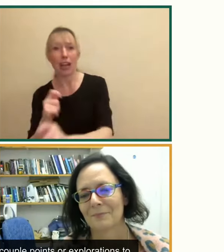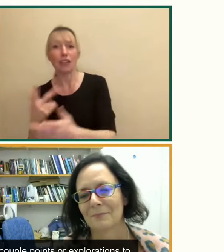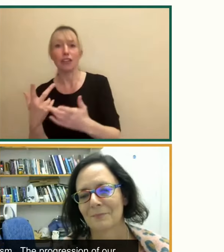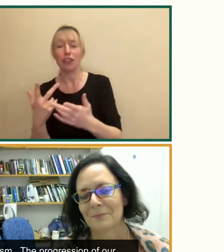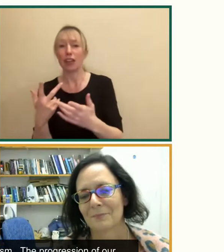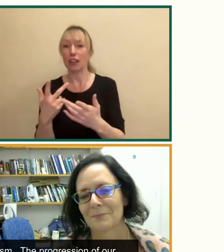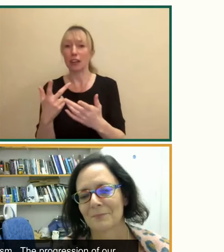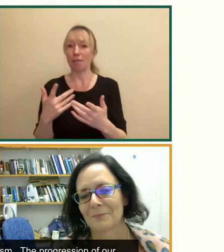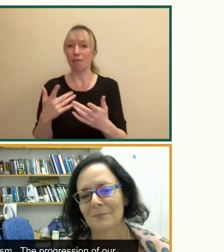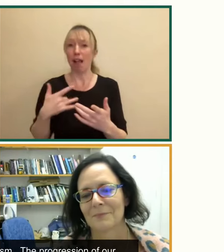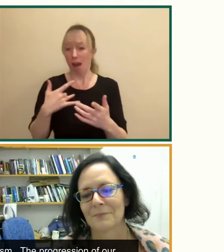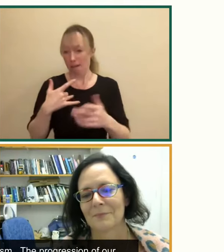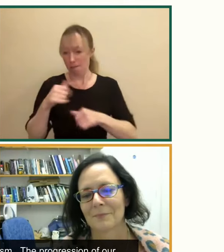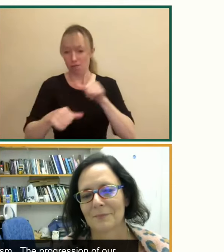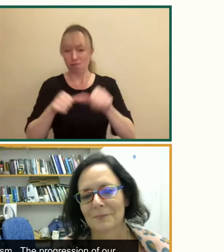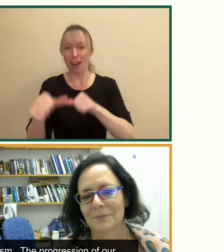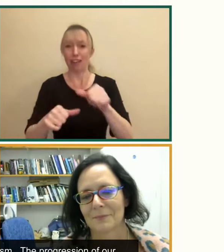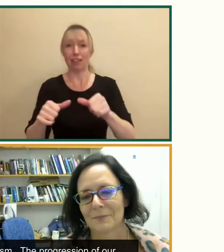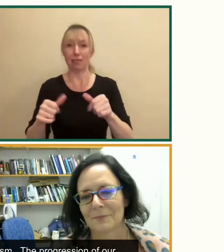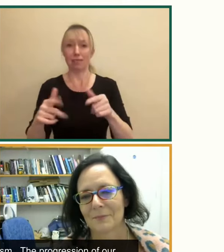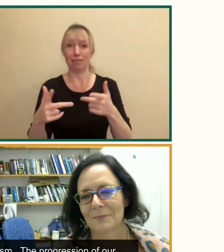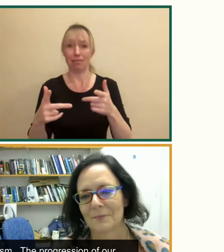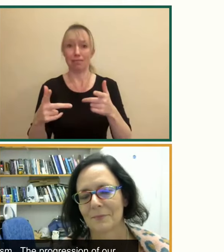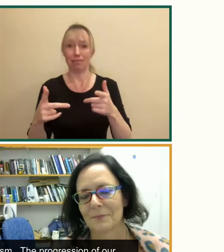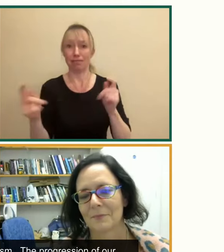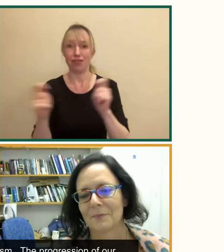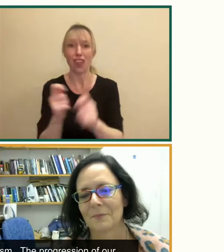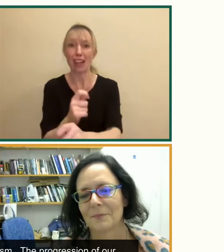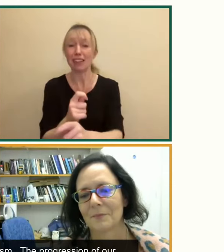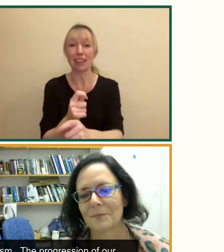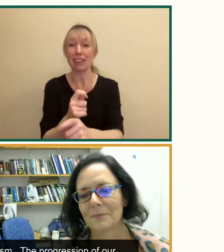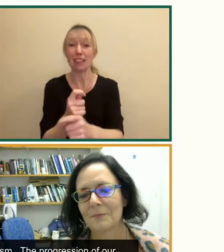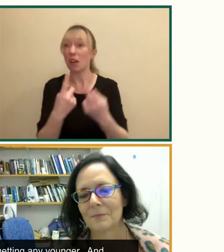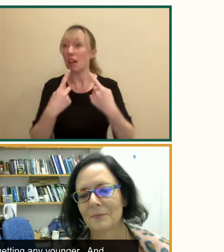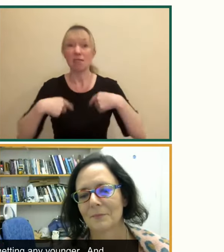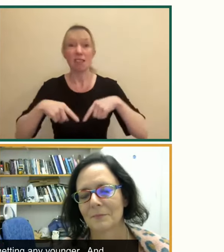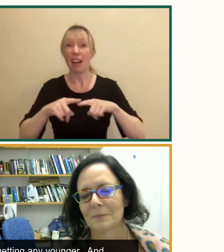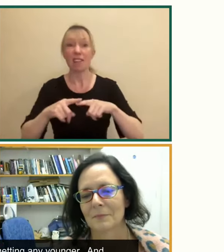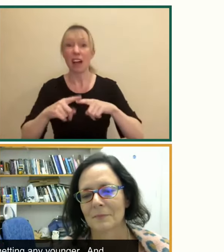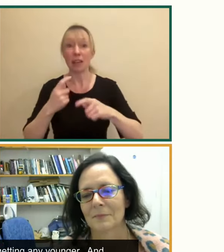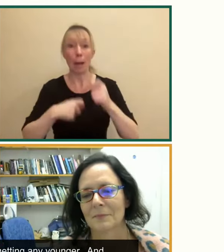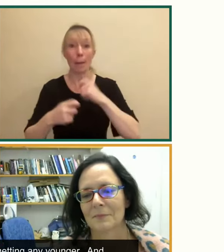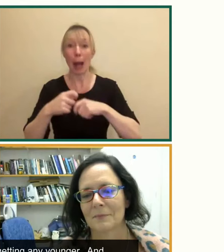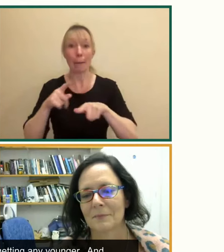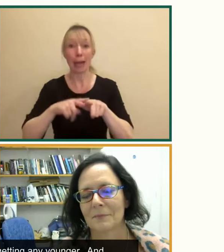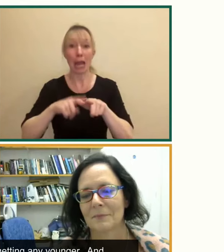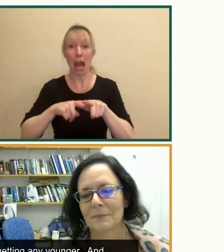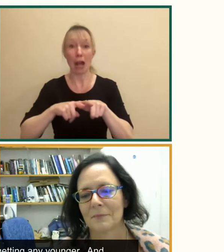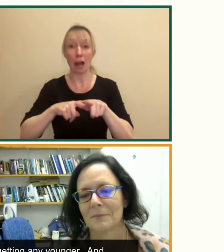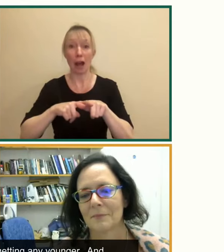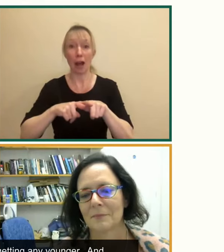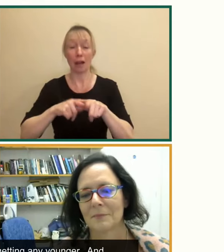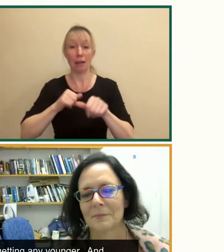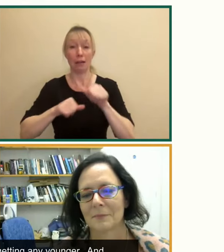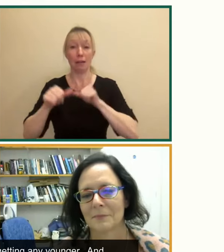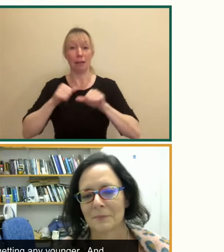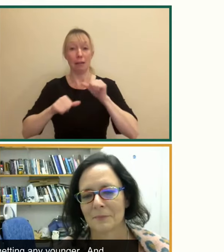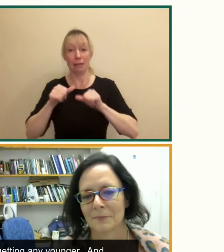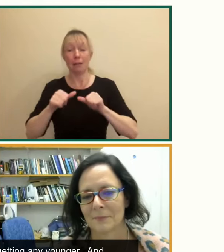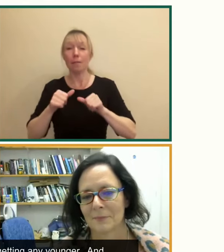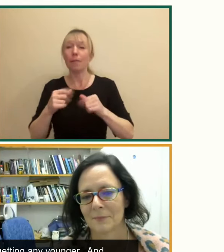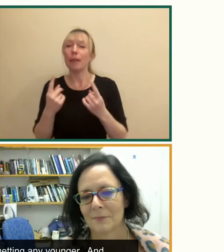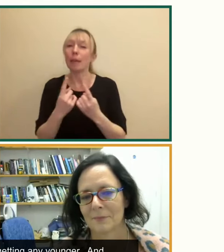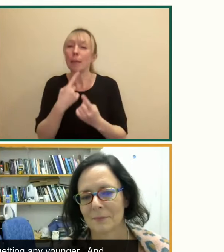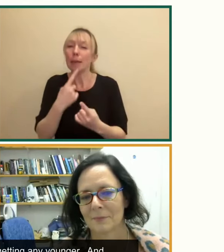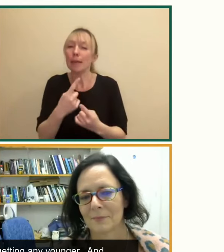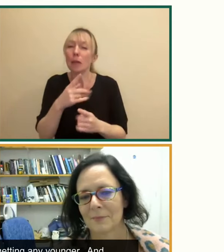getting any younger. And there's something to be said or to reassure often in the